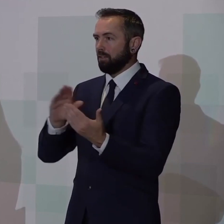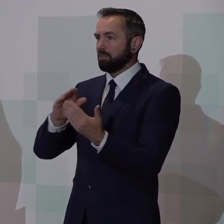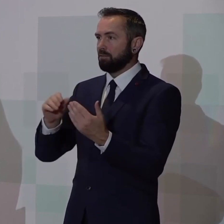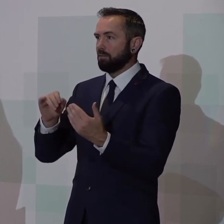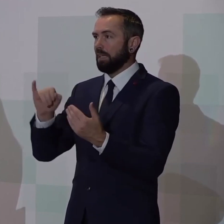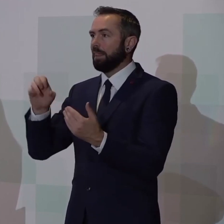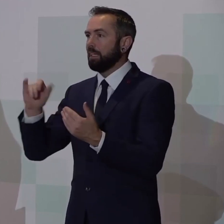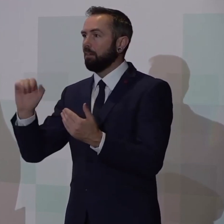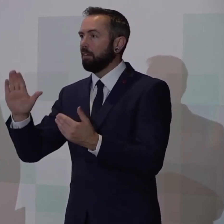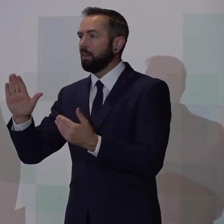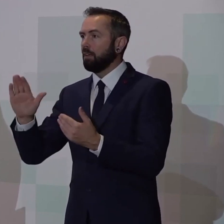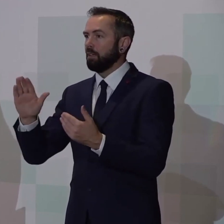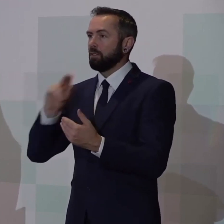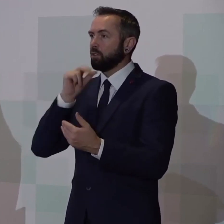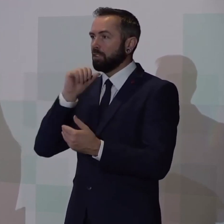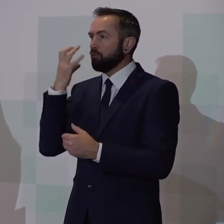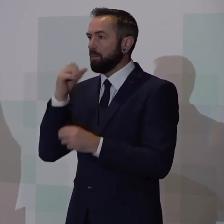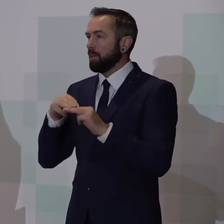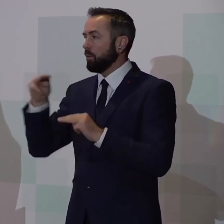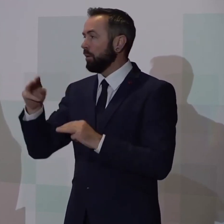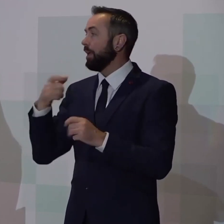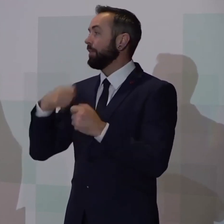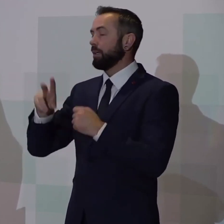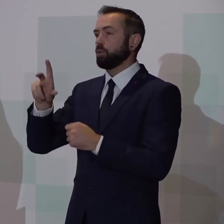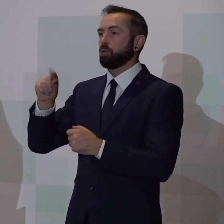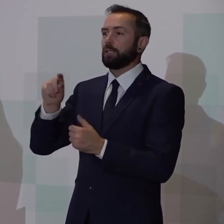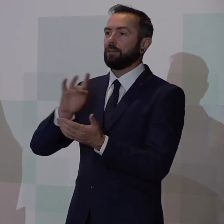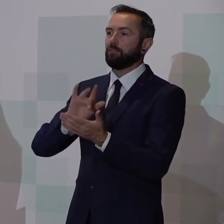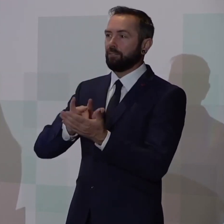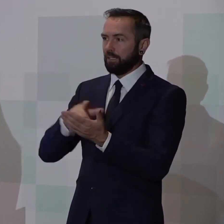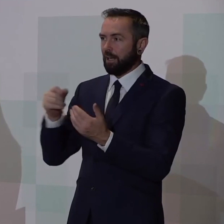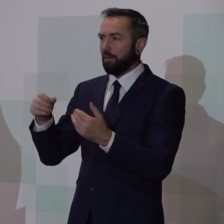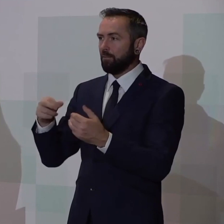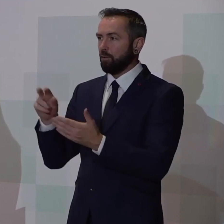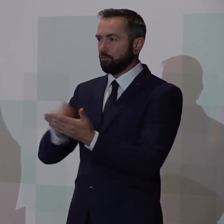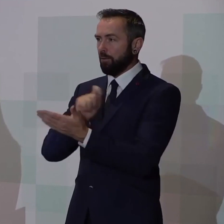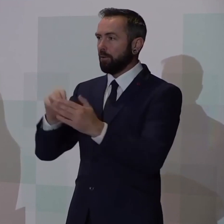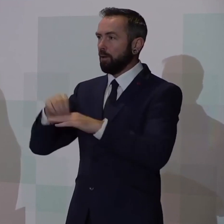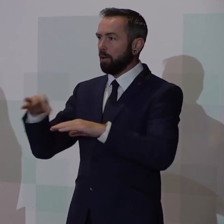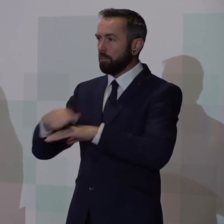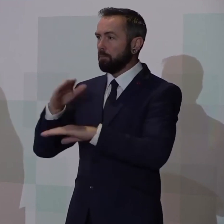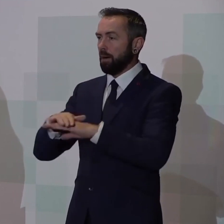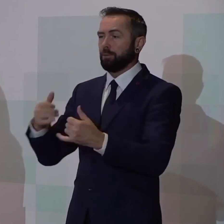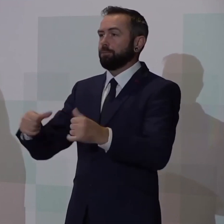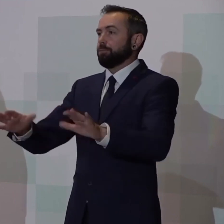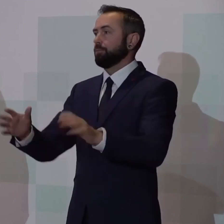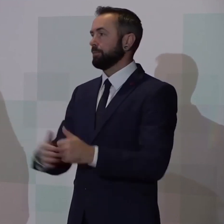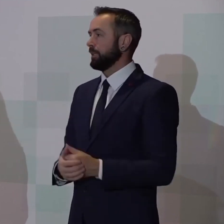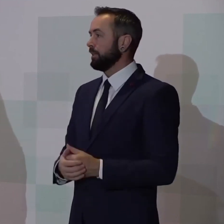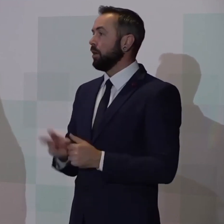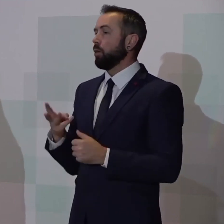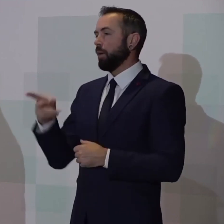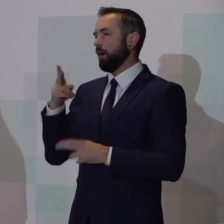by 2015, when we got to the referendum on marriage. So the way I would phrase it